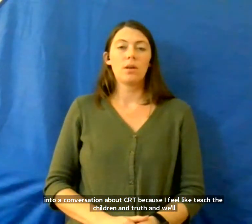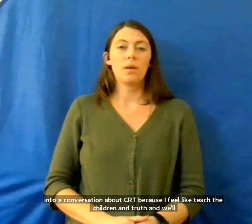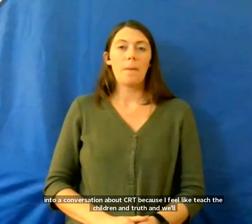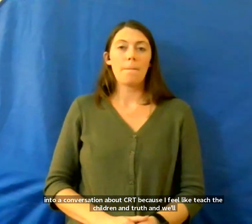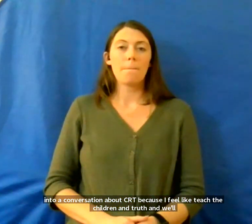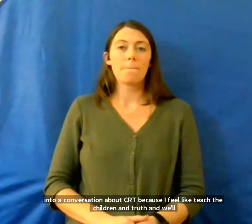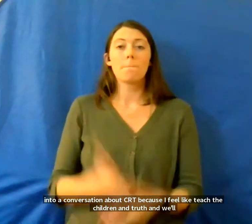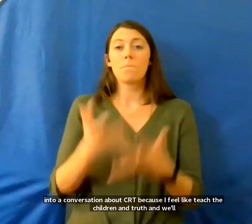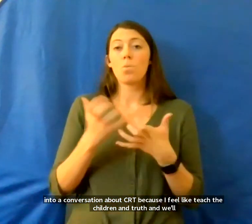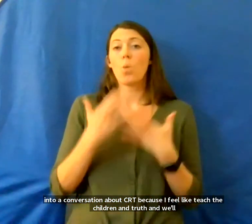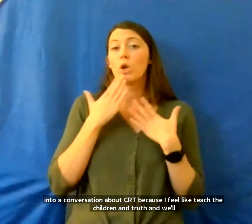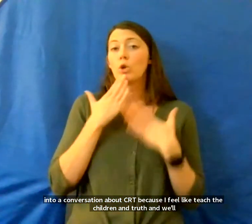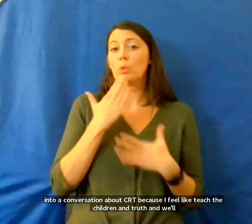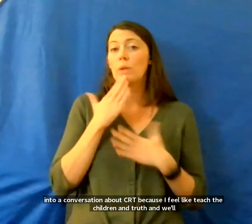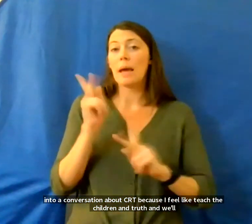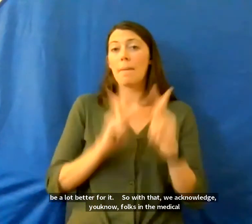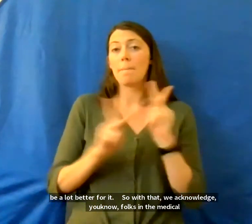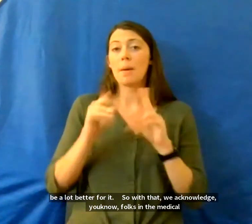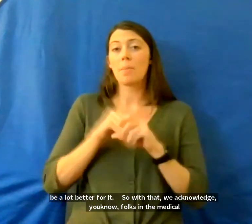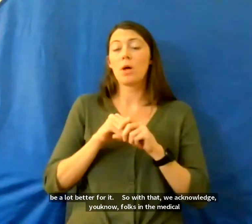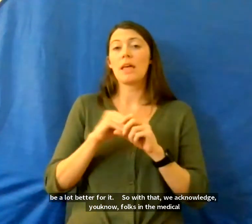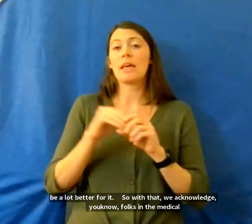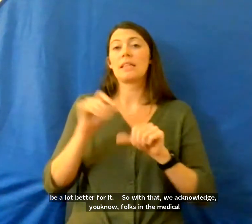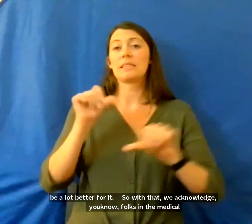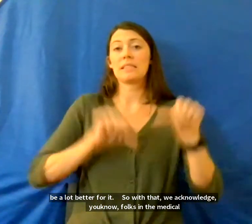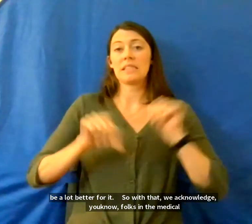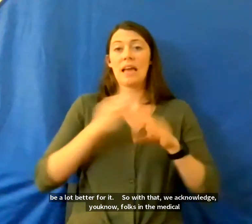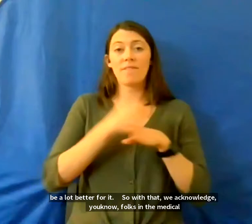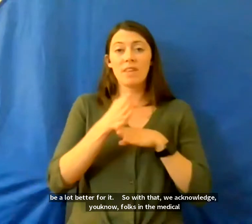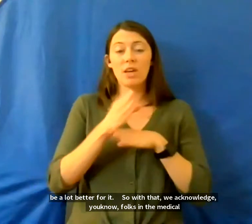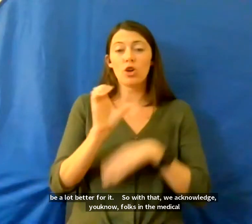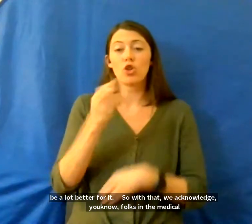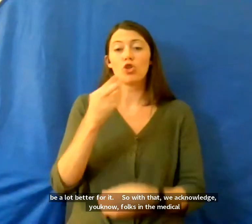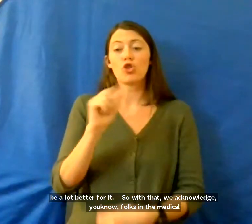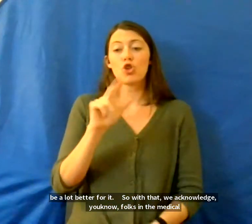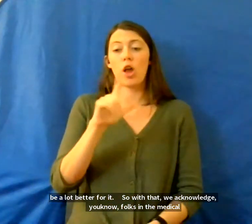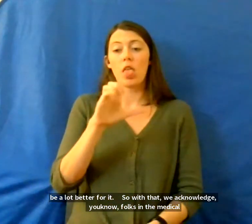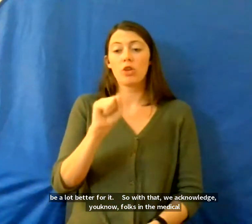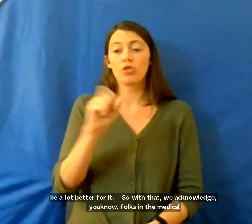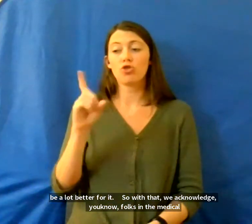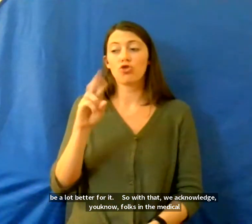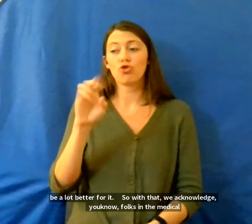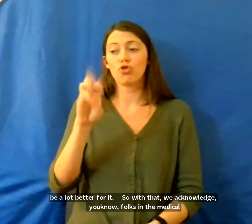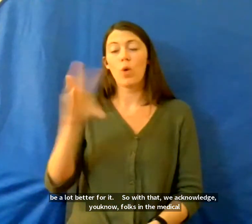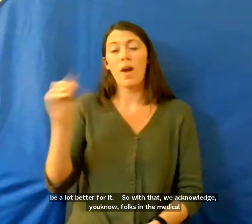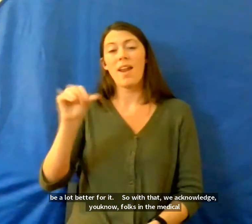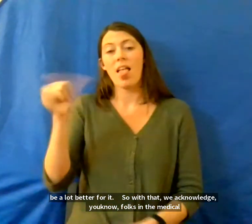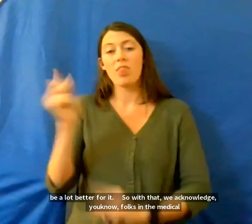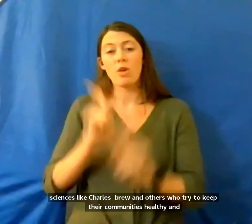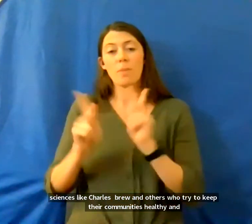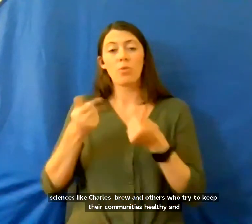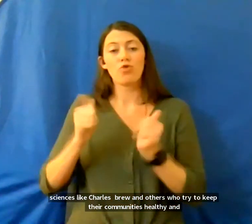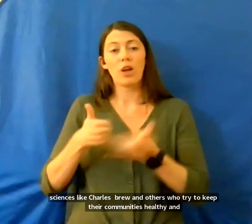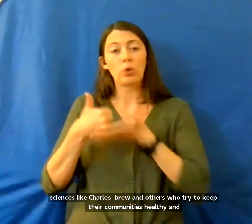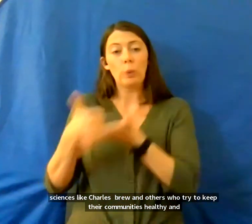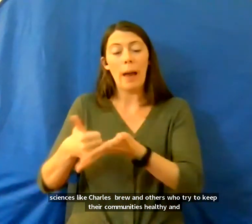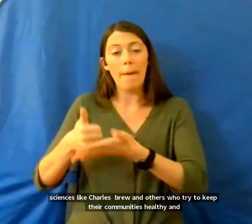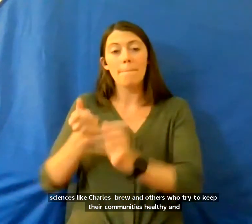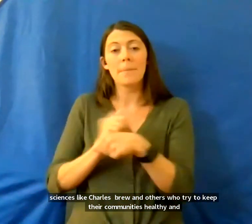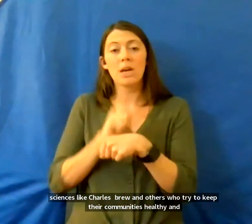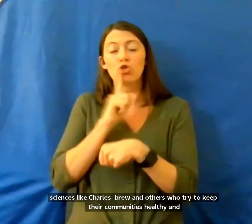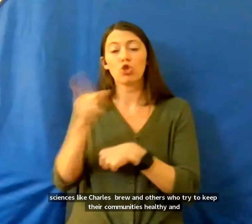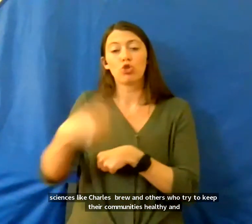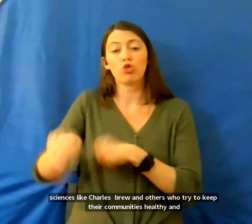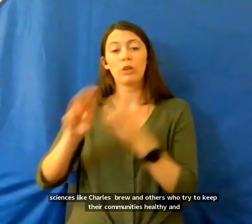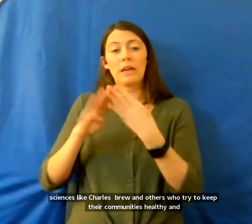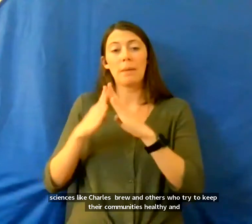medical sciences like Charles Drew and others who try to keep their communities healthy in their time. And it's exactly what this group is trying to do. We